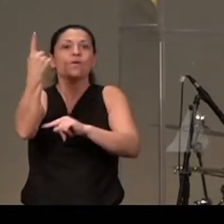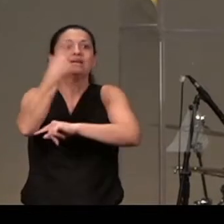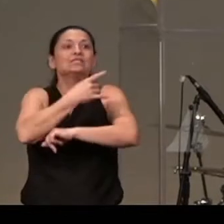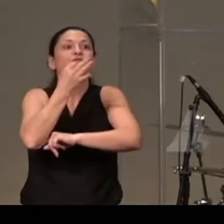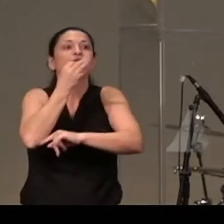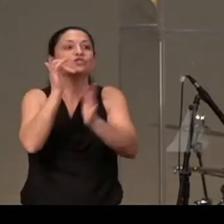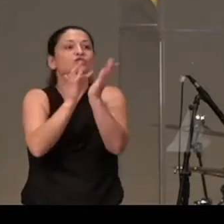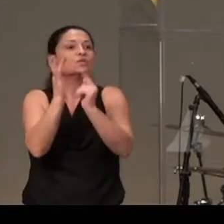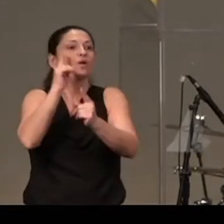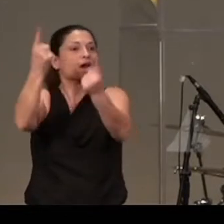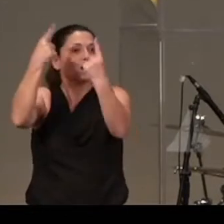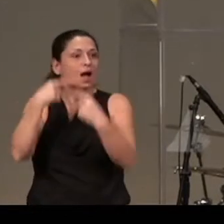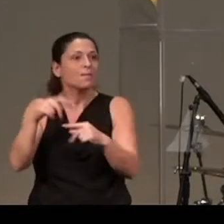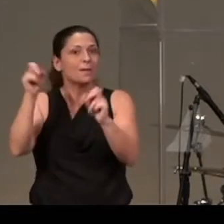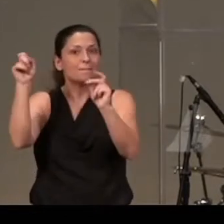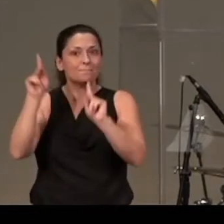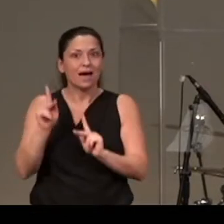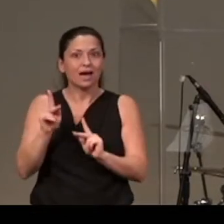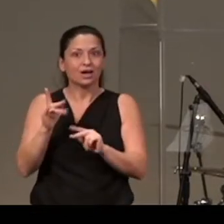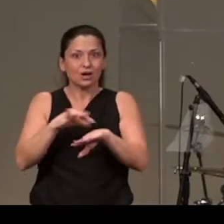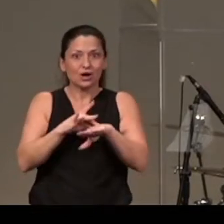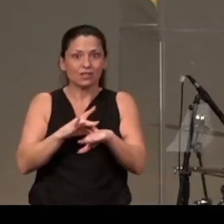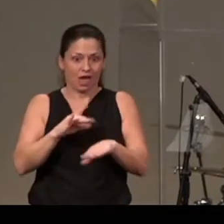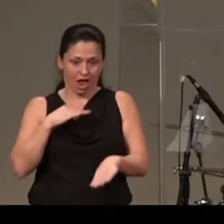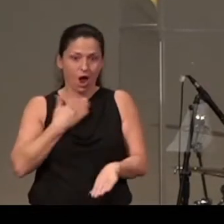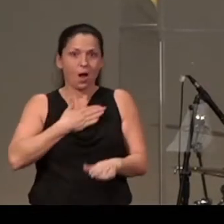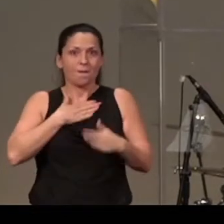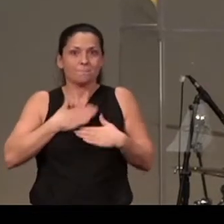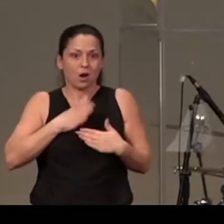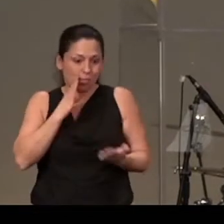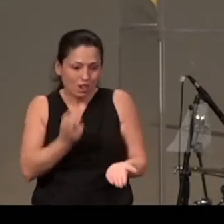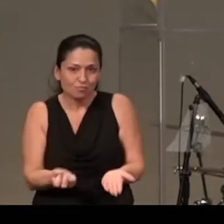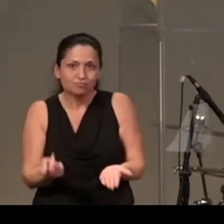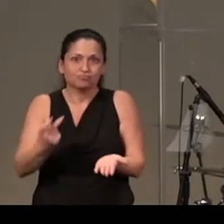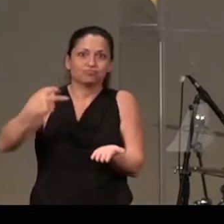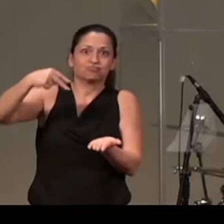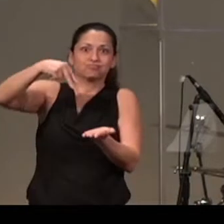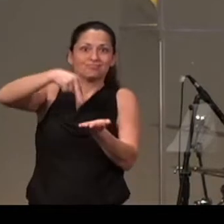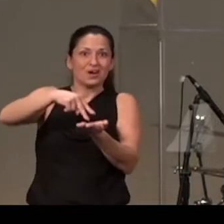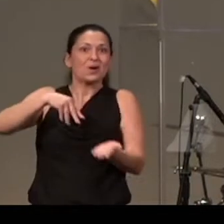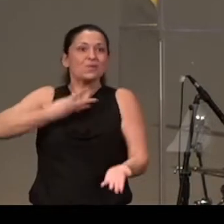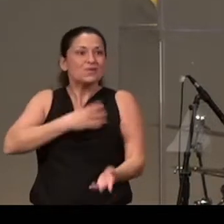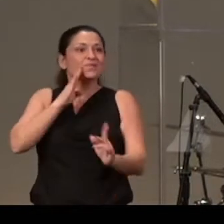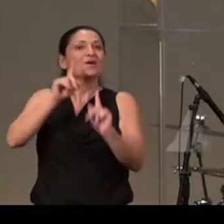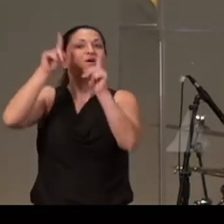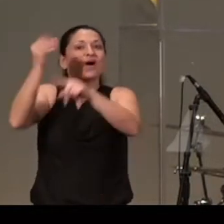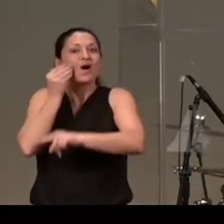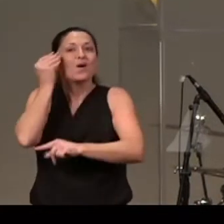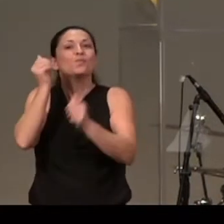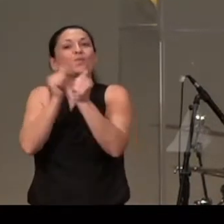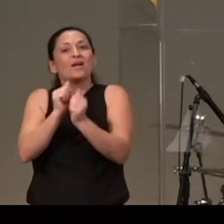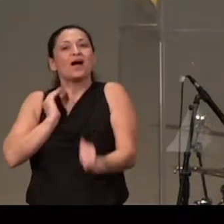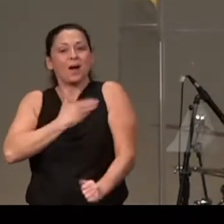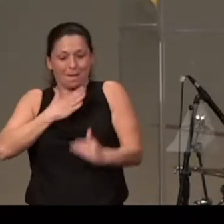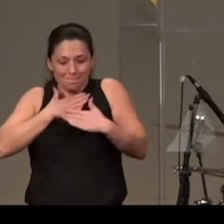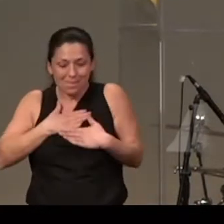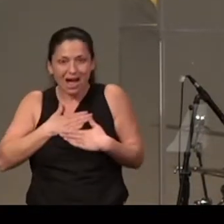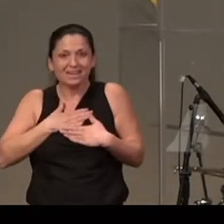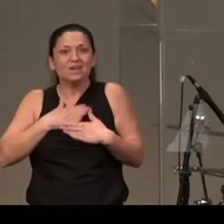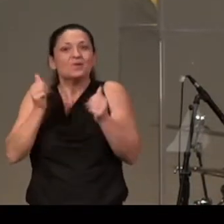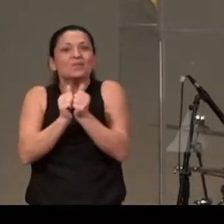back. And when he comes back, our bodies are going to be raised up. And we're going to be at home in our bodies and at home with the Lord on a new